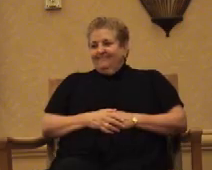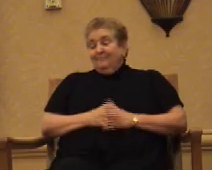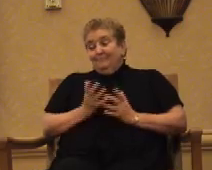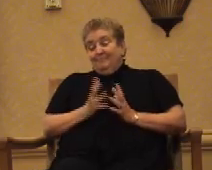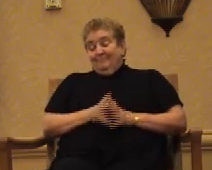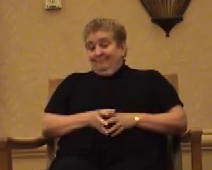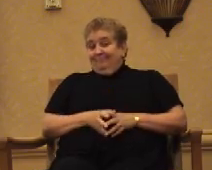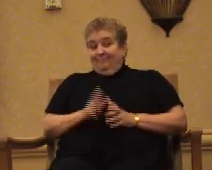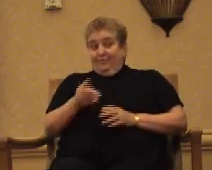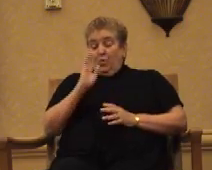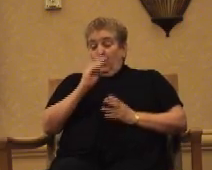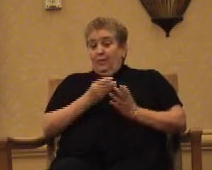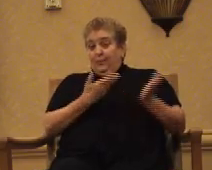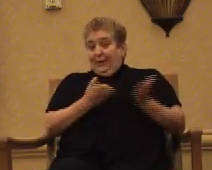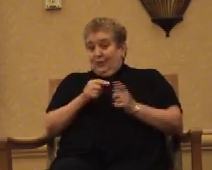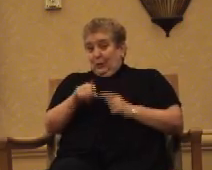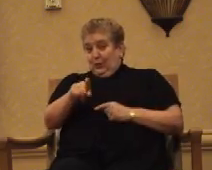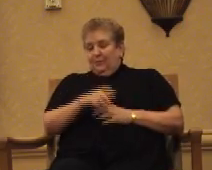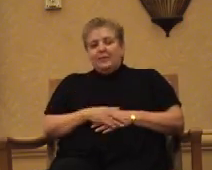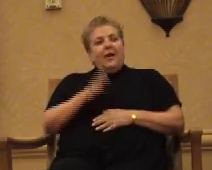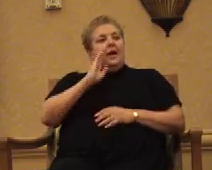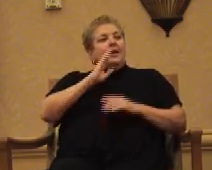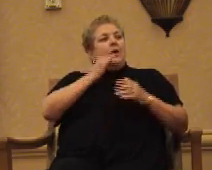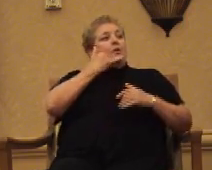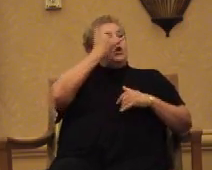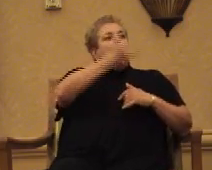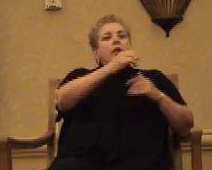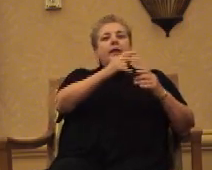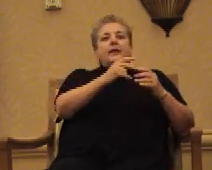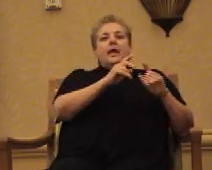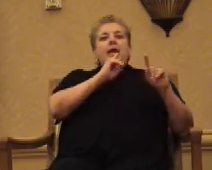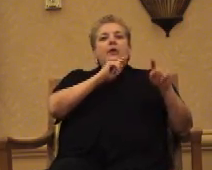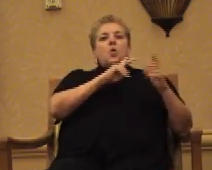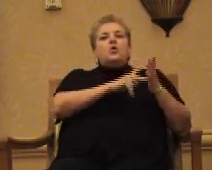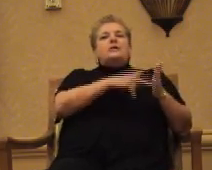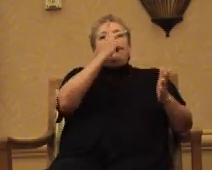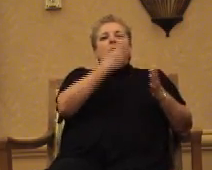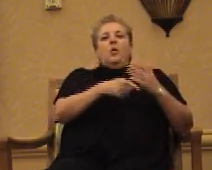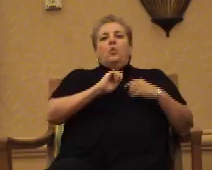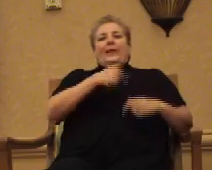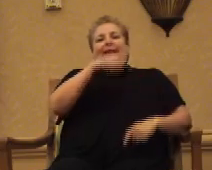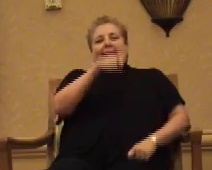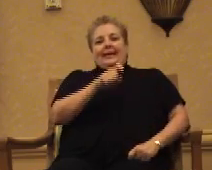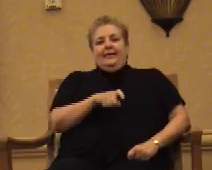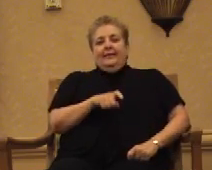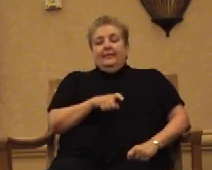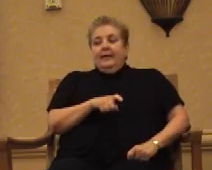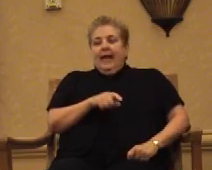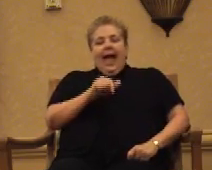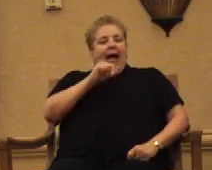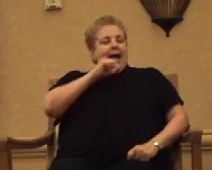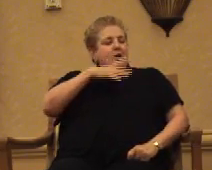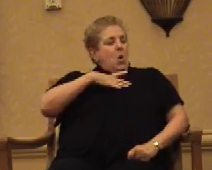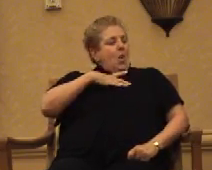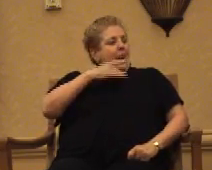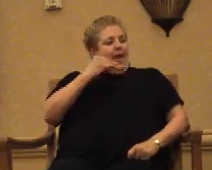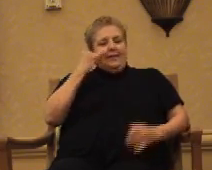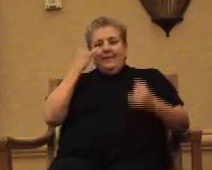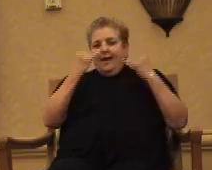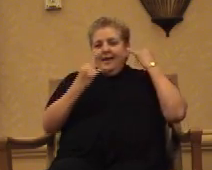And I'd call them up and order twice as much as was necessary. Because I just don't like the idea of worrying about running